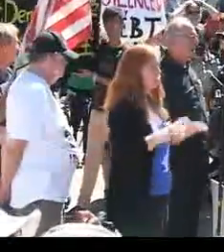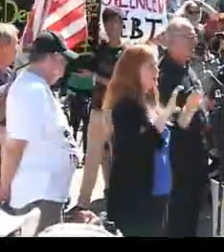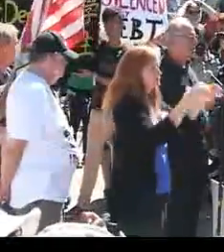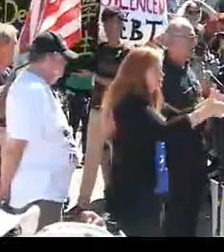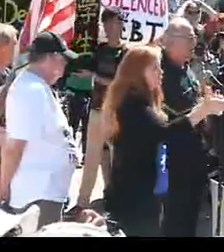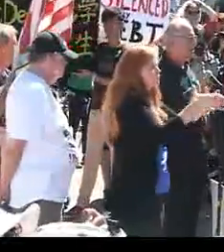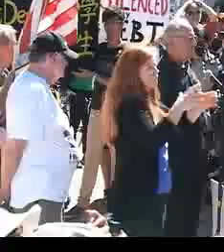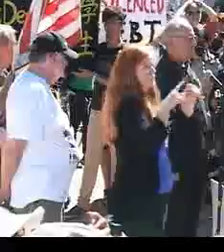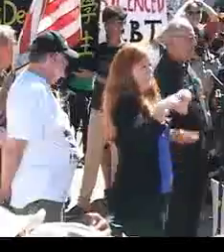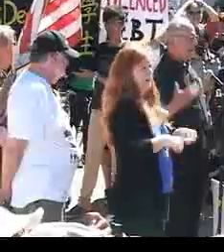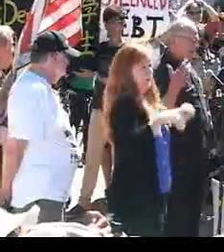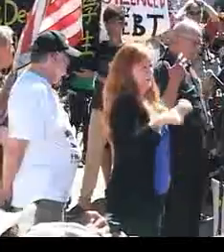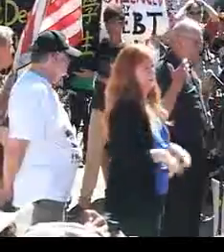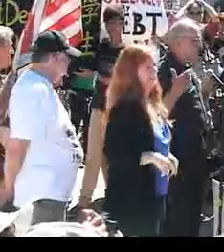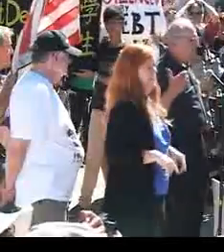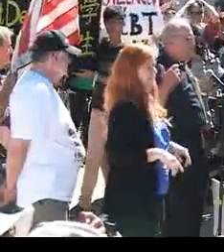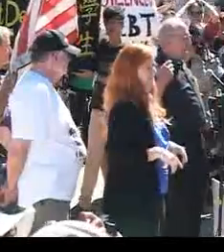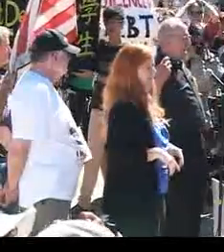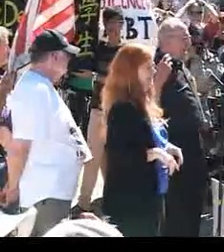is based.